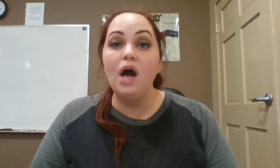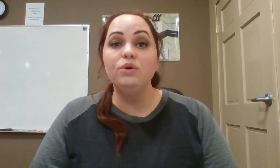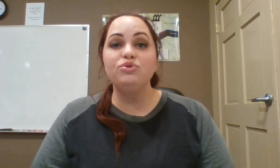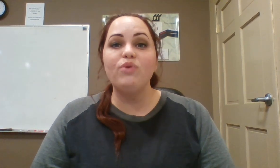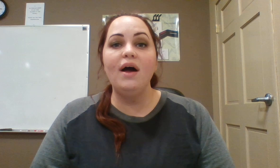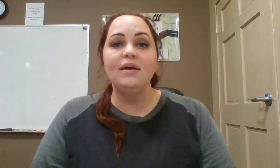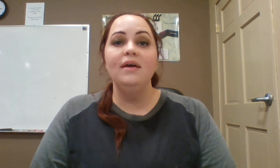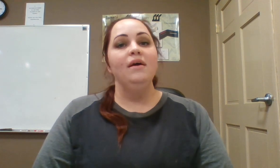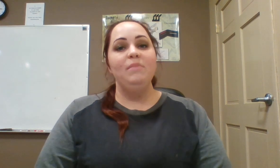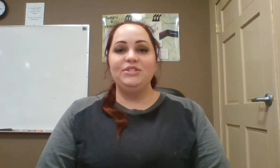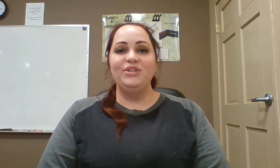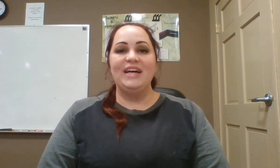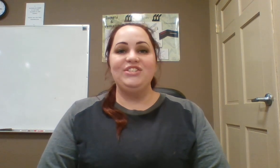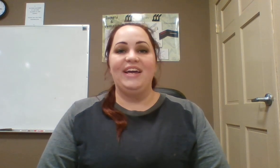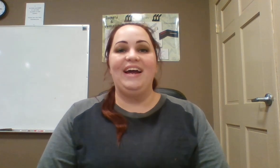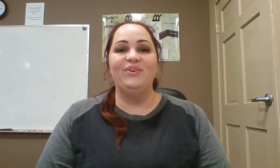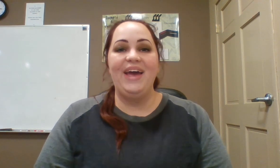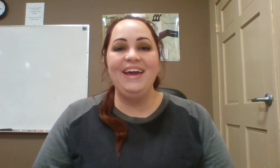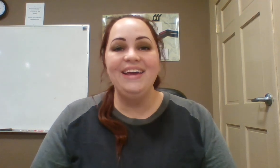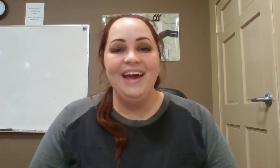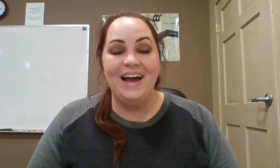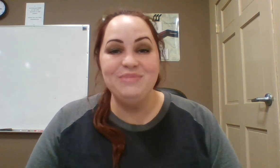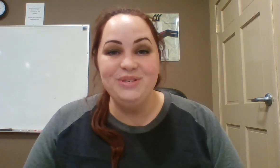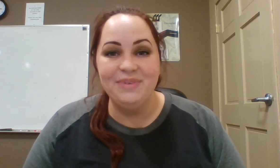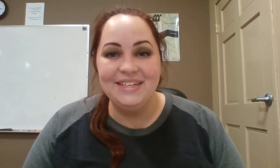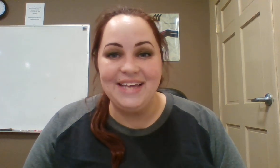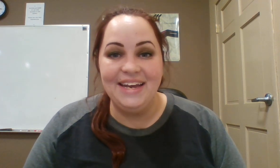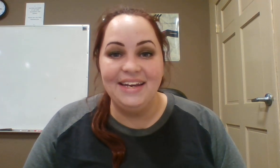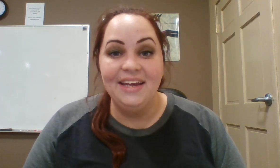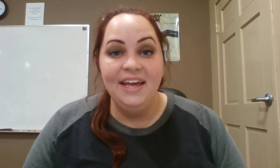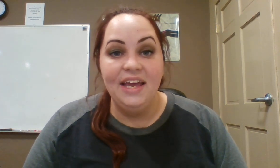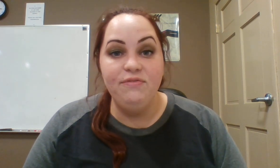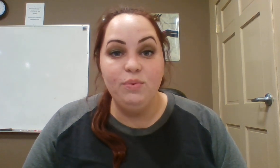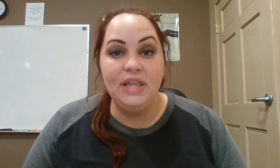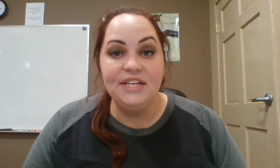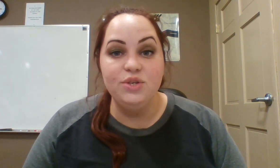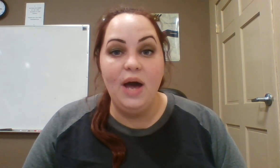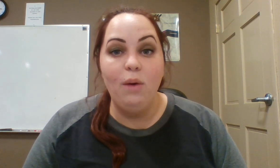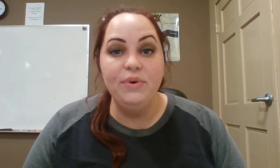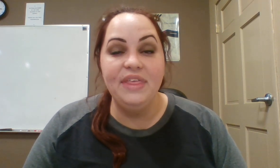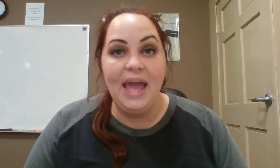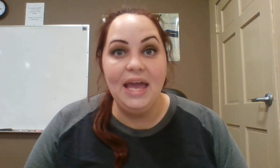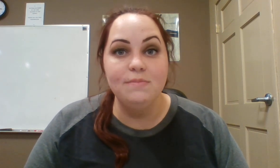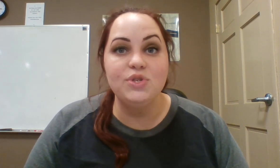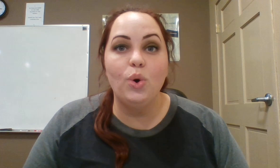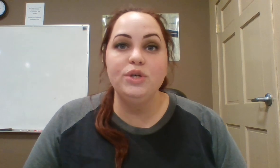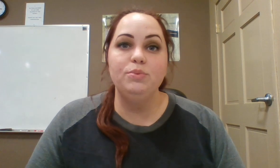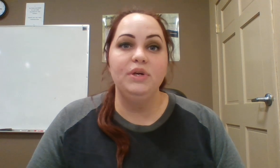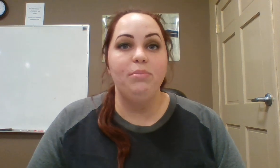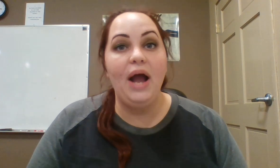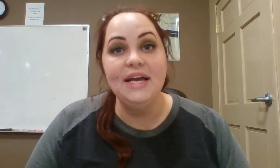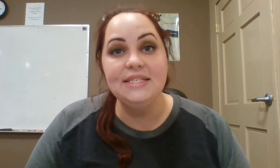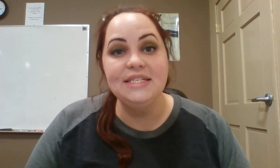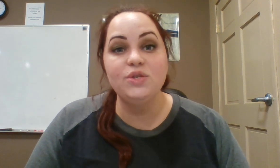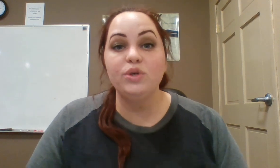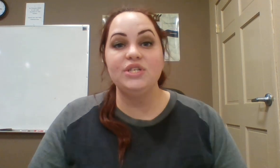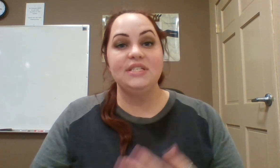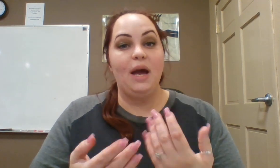taco truck. Make sure you guys check it out, okay? I'm super excited. If you would like to help with games or to bring prizes or just to come and